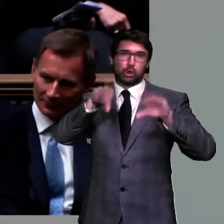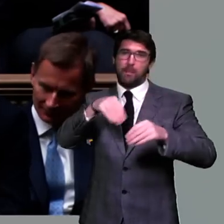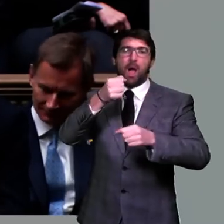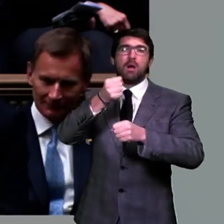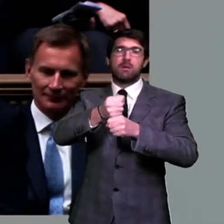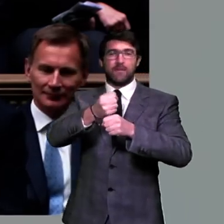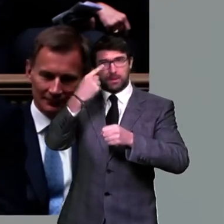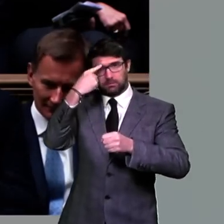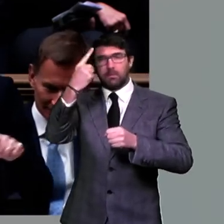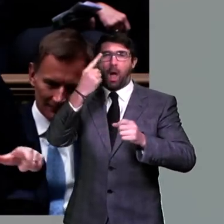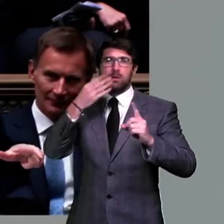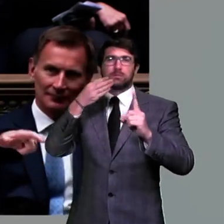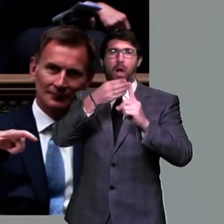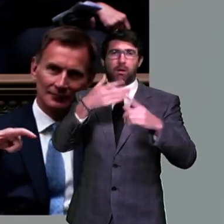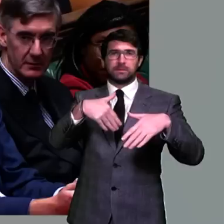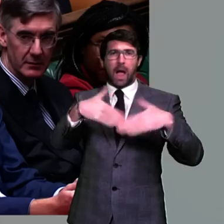targets.